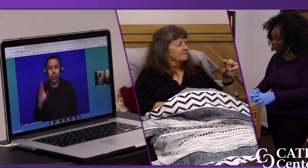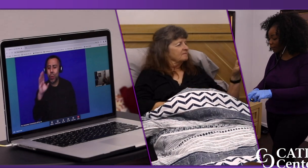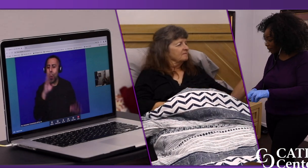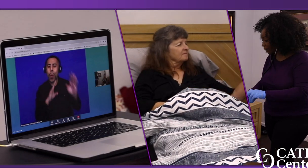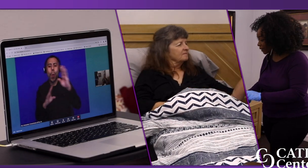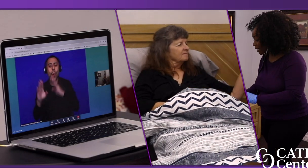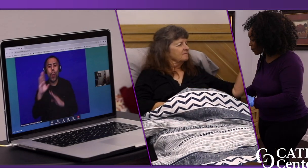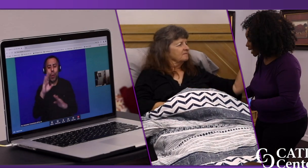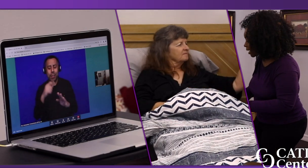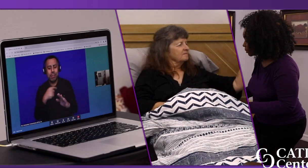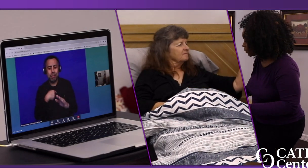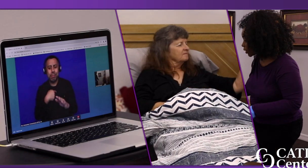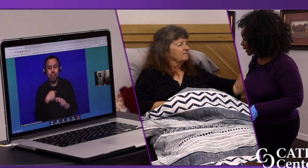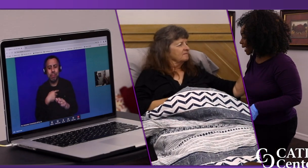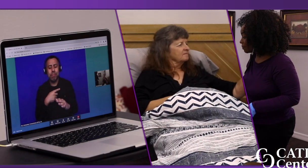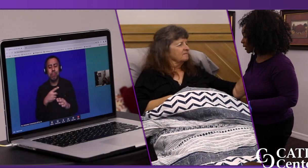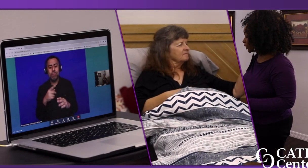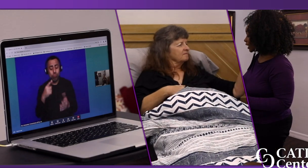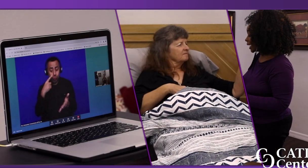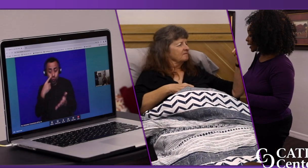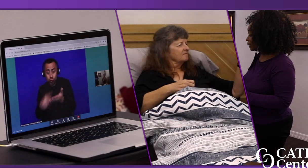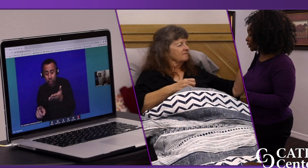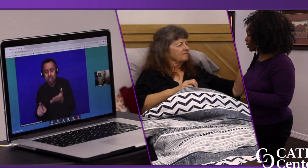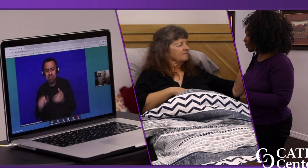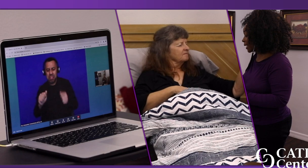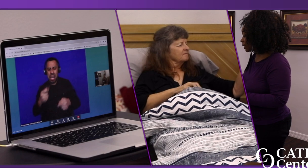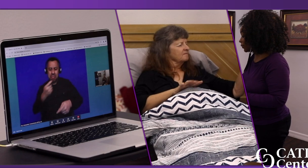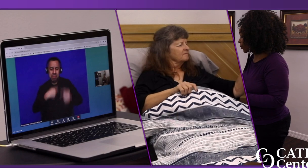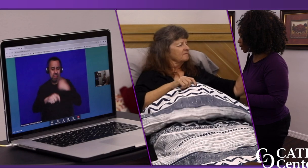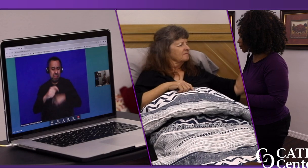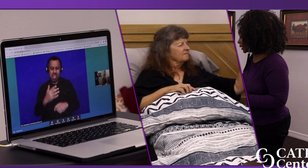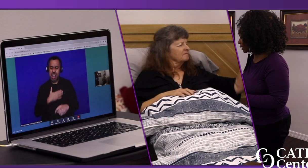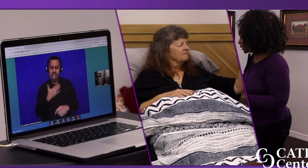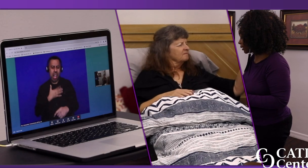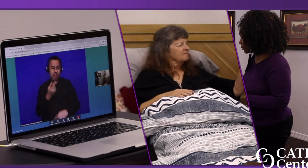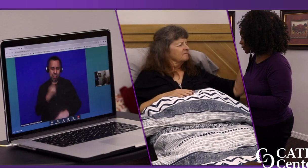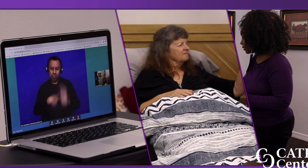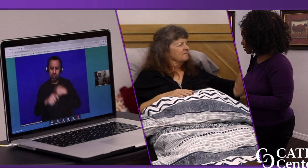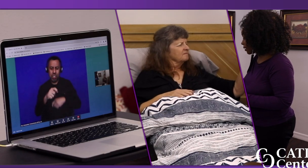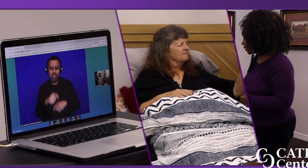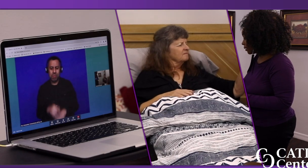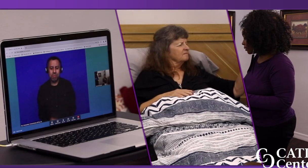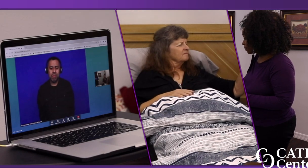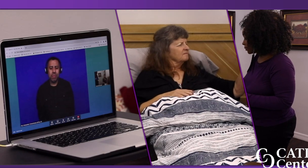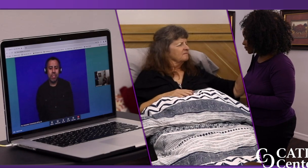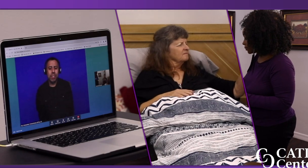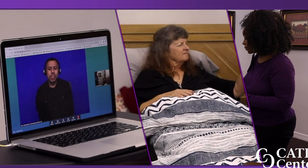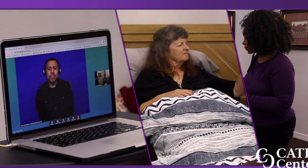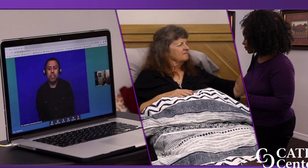check your stomach, I'll be more than happy to change your bandage for you, Mrs. Sherrill.